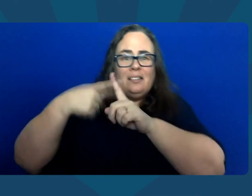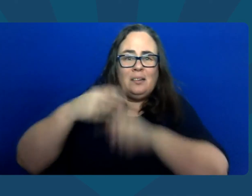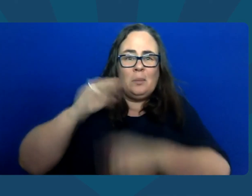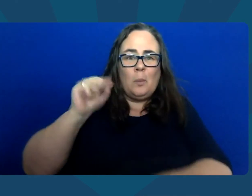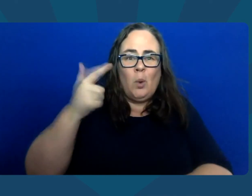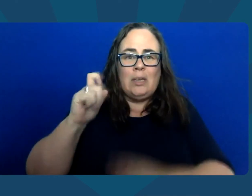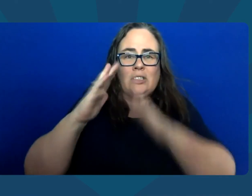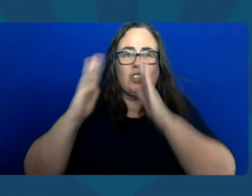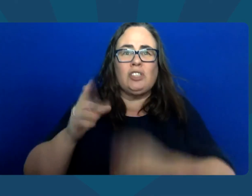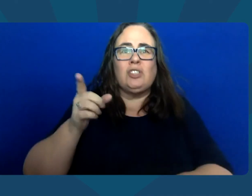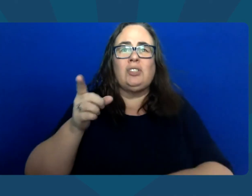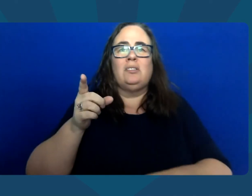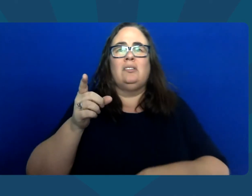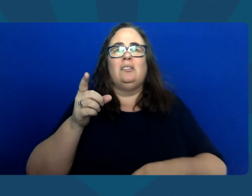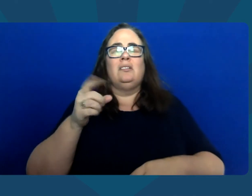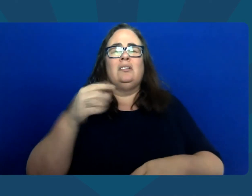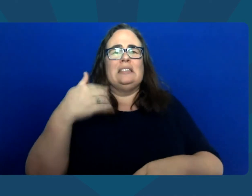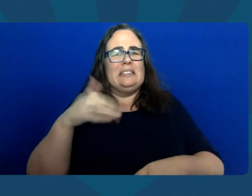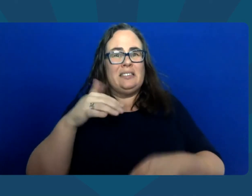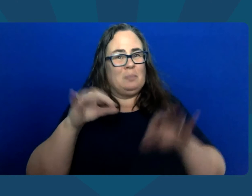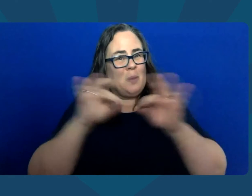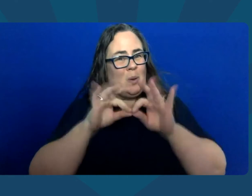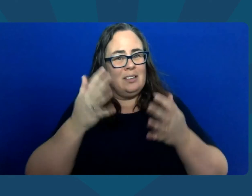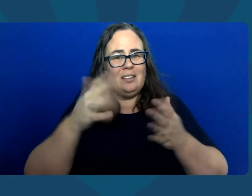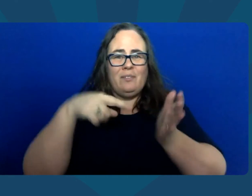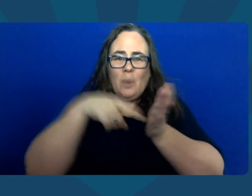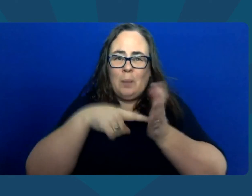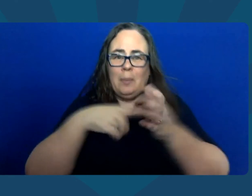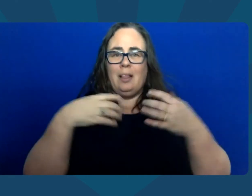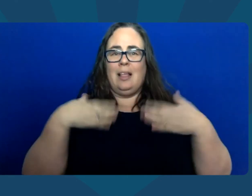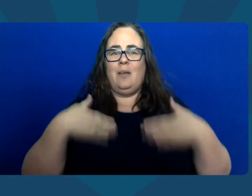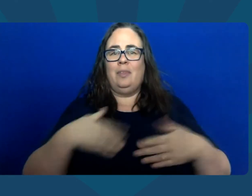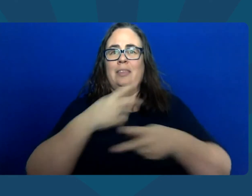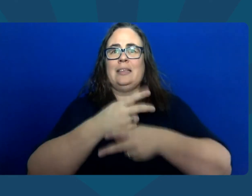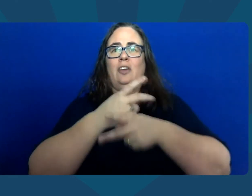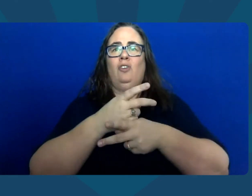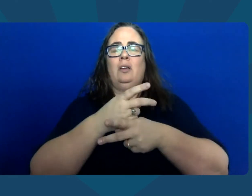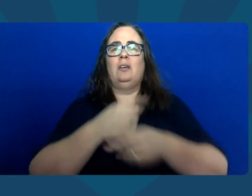mortgages, and most importantly, affordable health care.